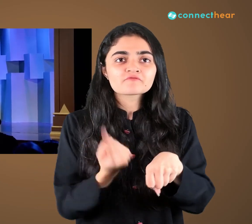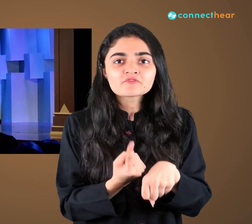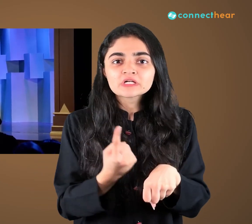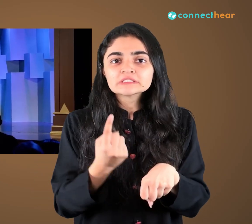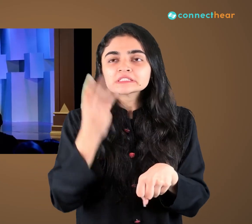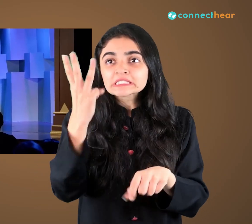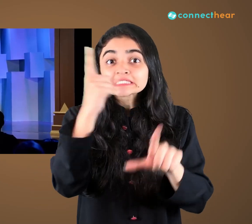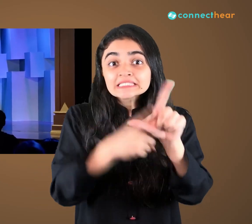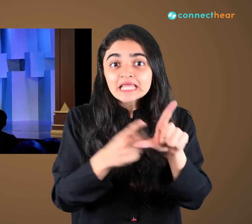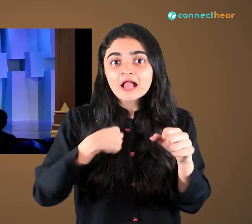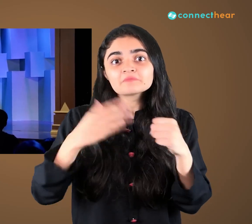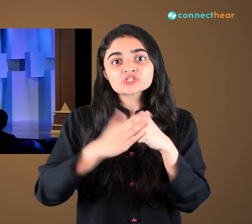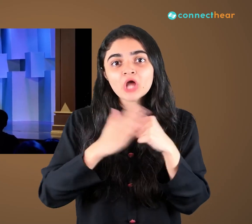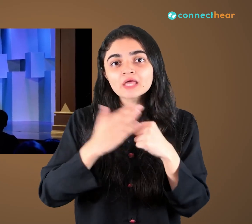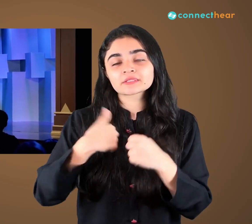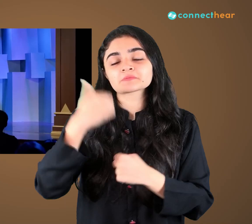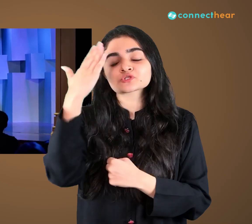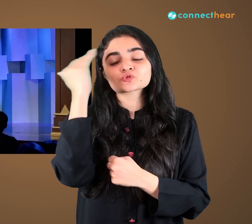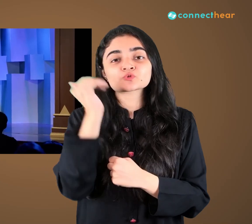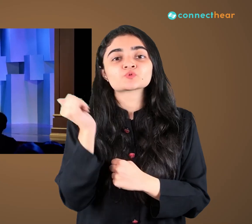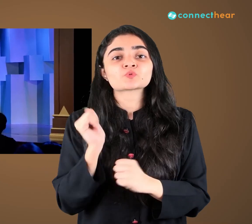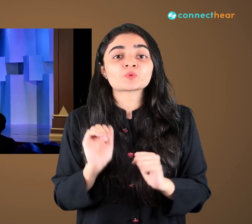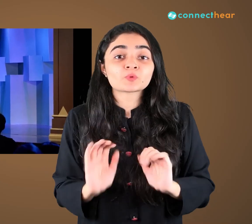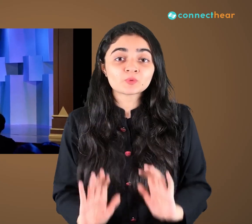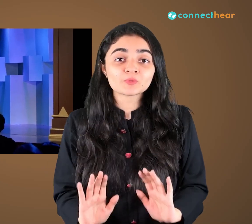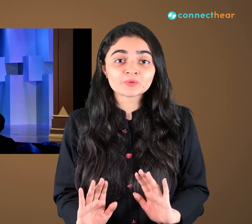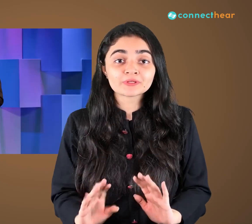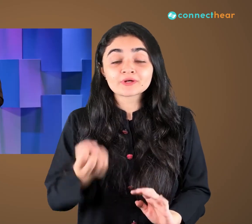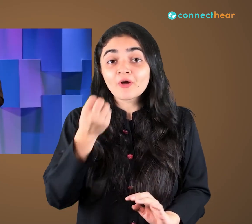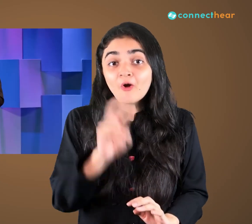too. Like the first 3 years of my marriage.